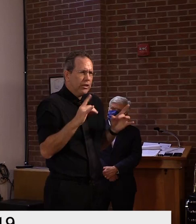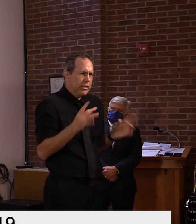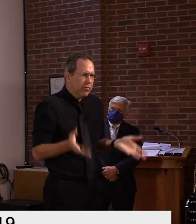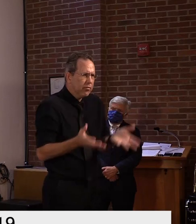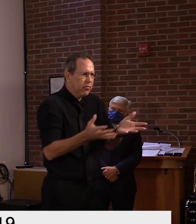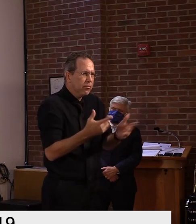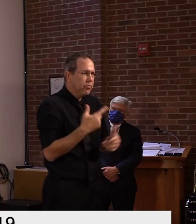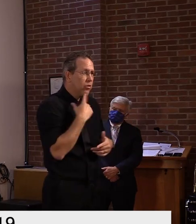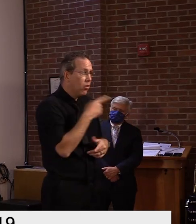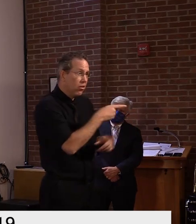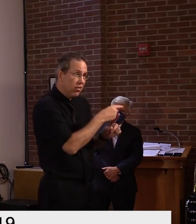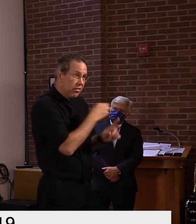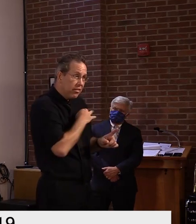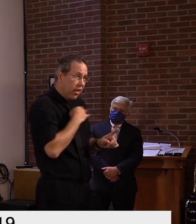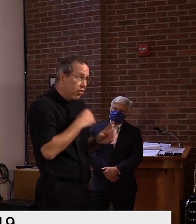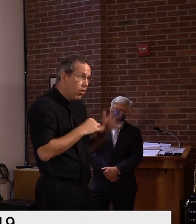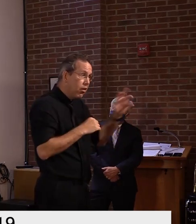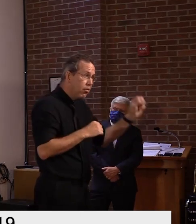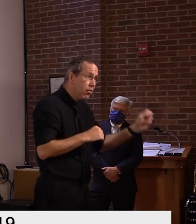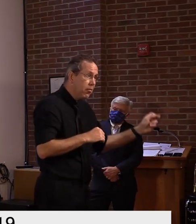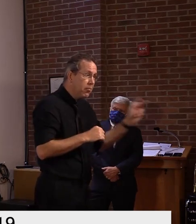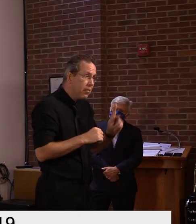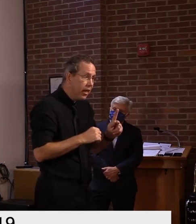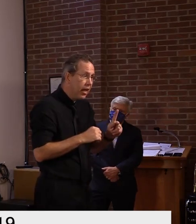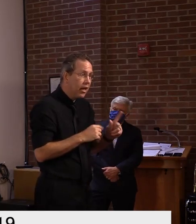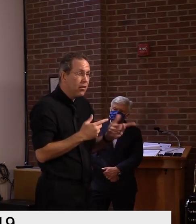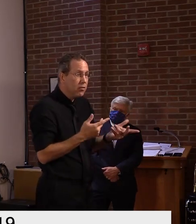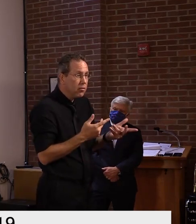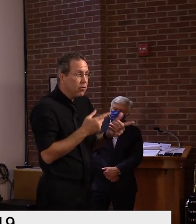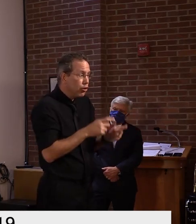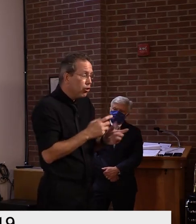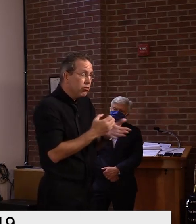someone at the level of a primary care office.